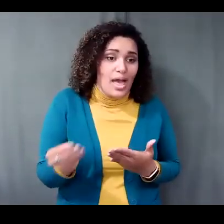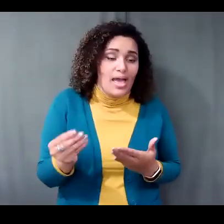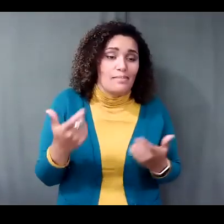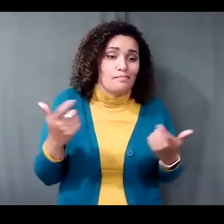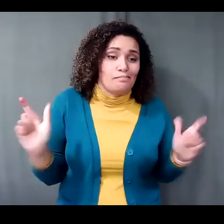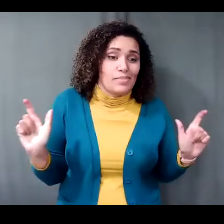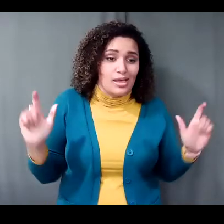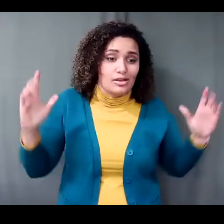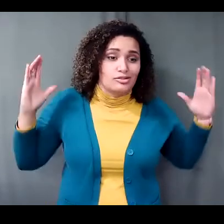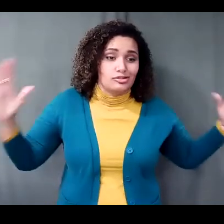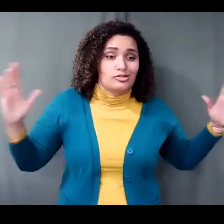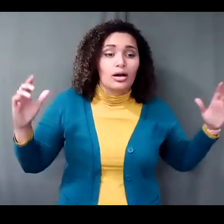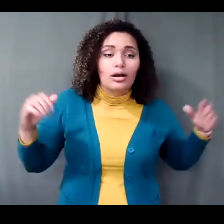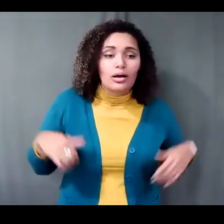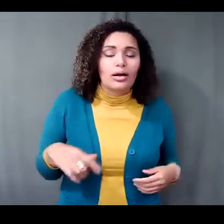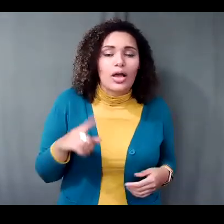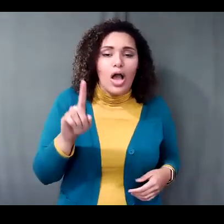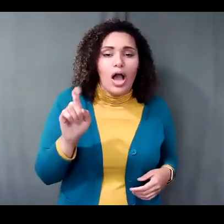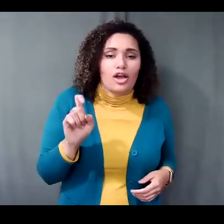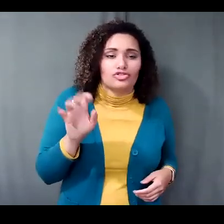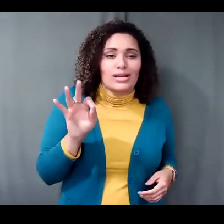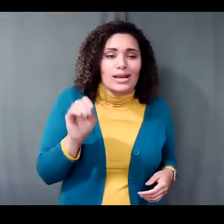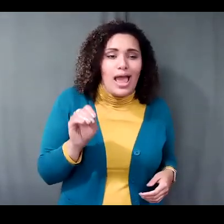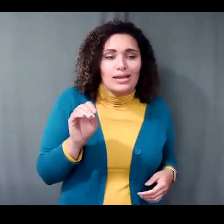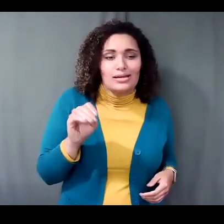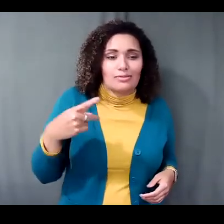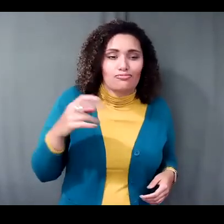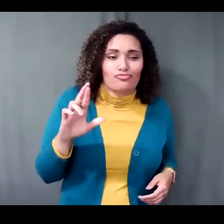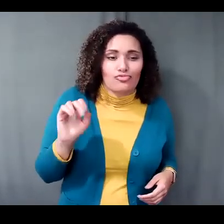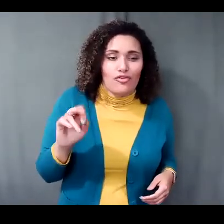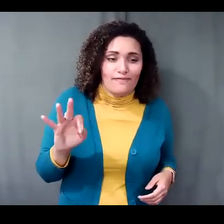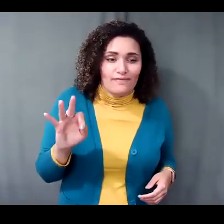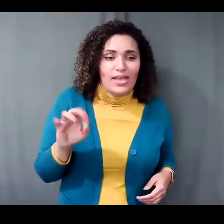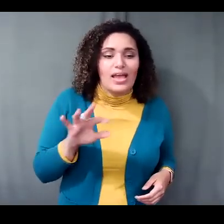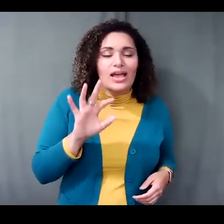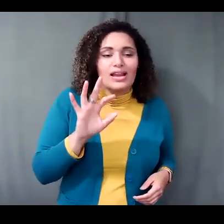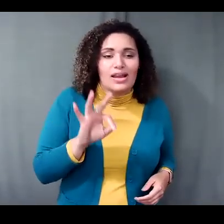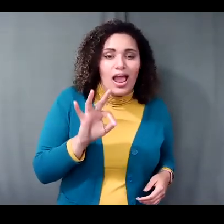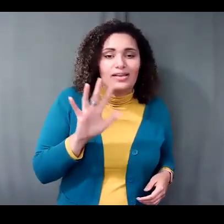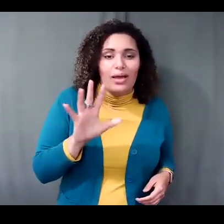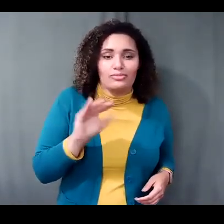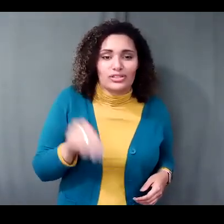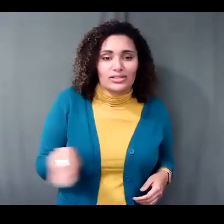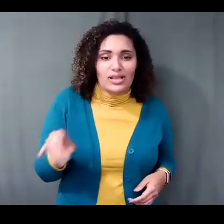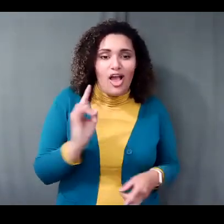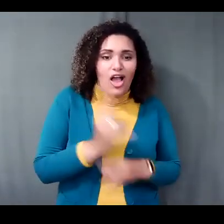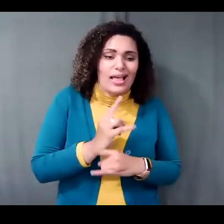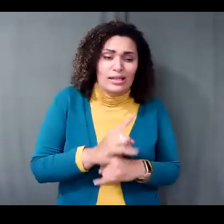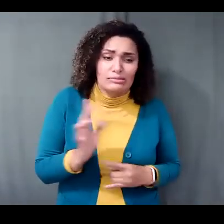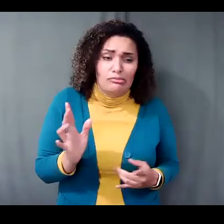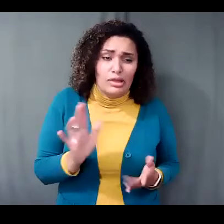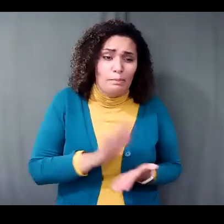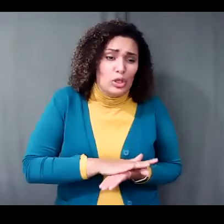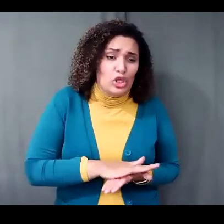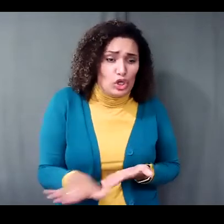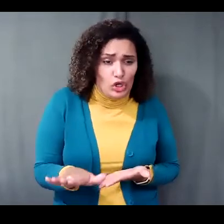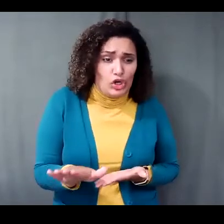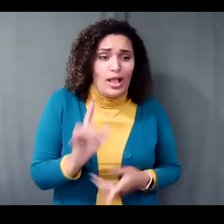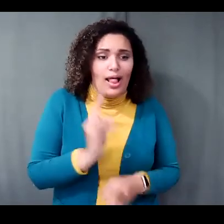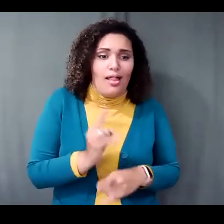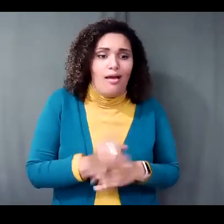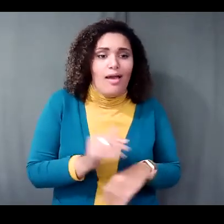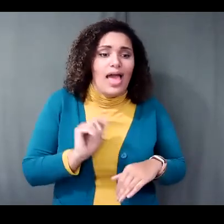I don't know, second stream of it to adjust. And it tends to be, it's a little bit younger. It's been in barrels now, I want to say for 5 years,